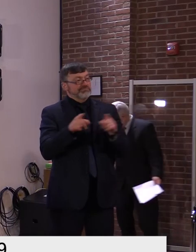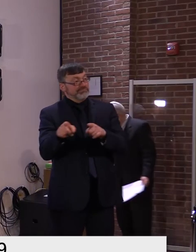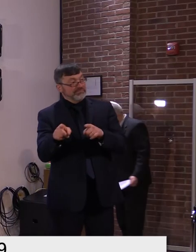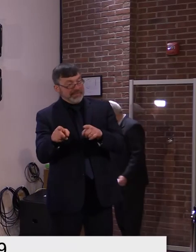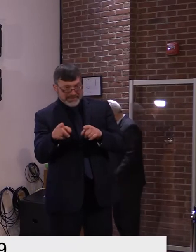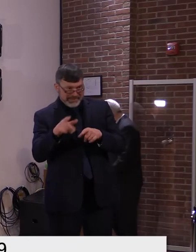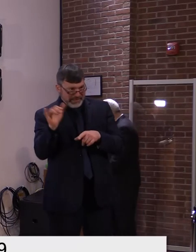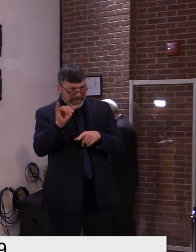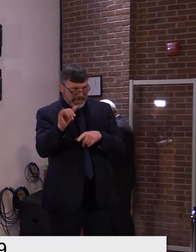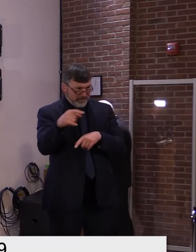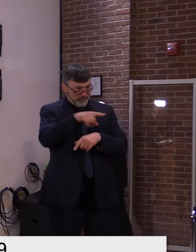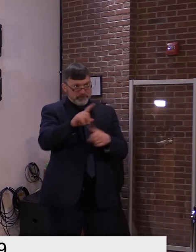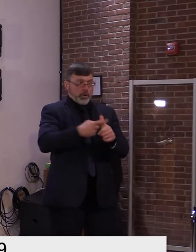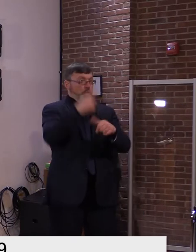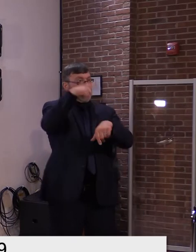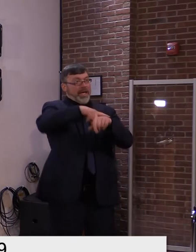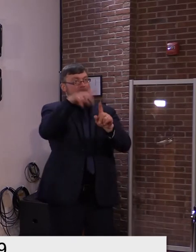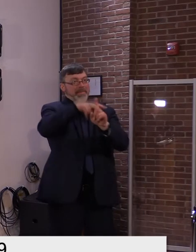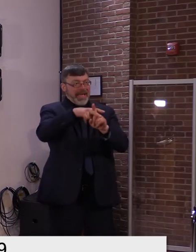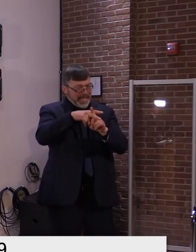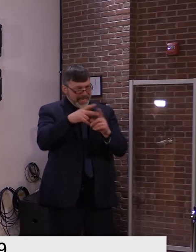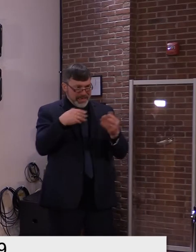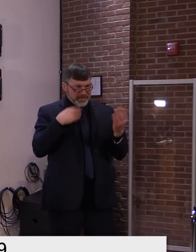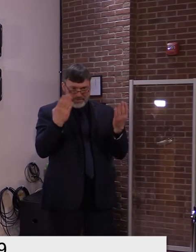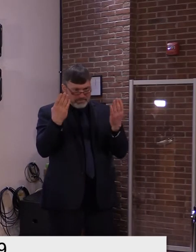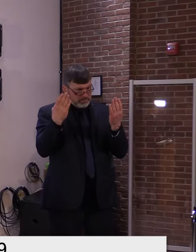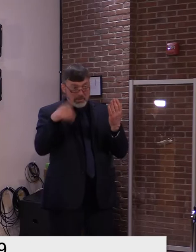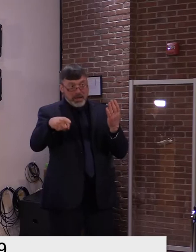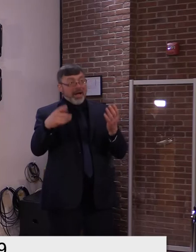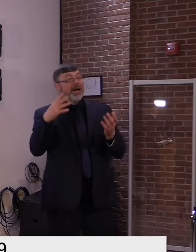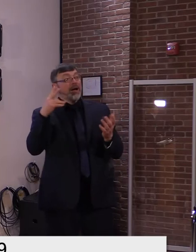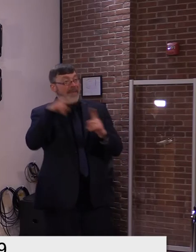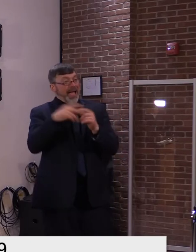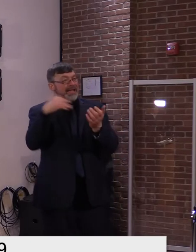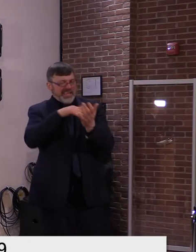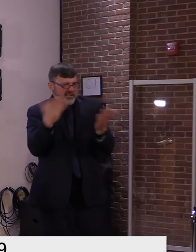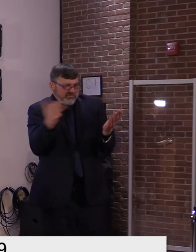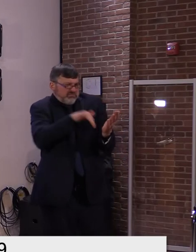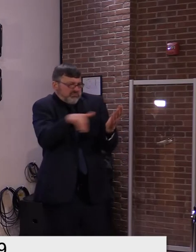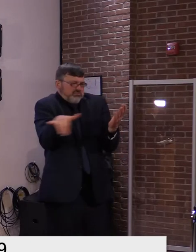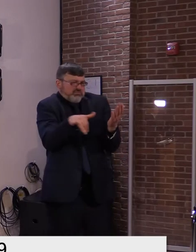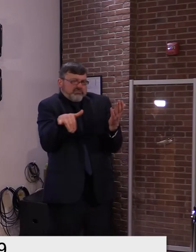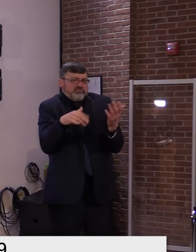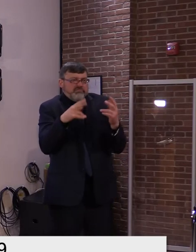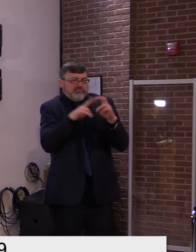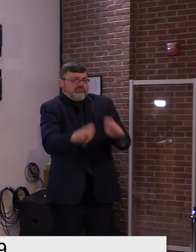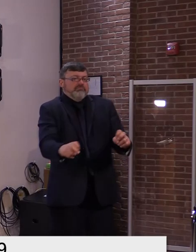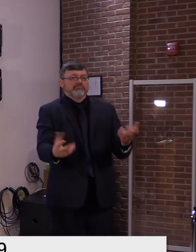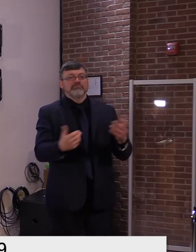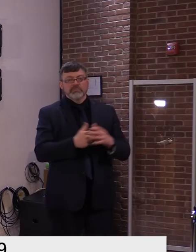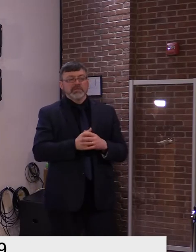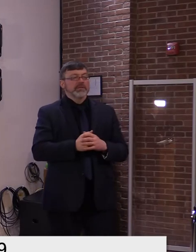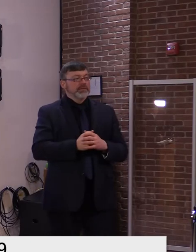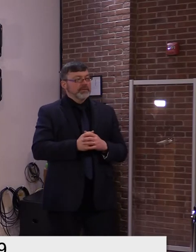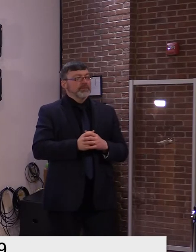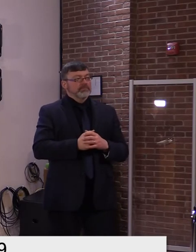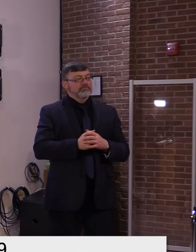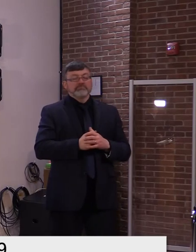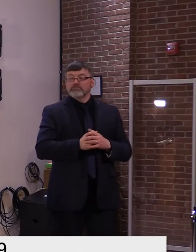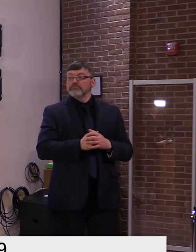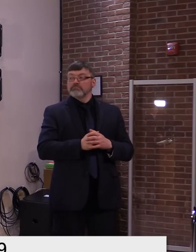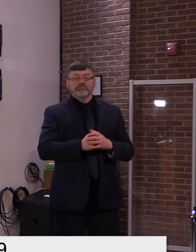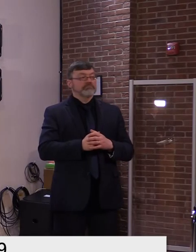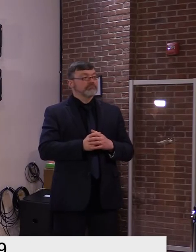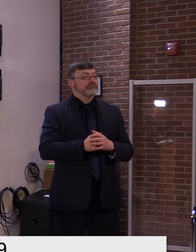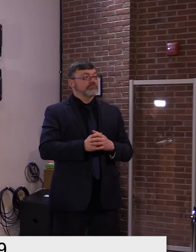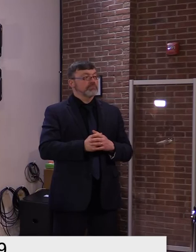a necessary opening or reapplication process if they need to open a new benefit year because it's gone